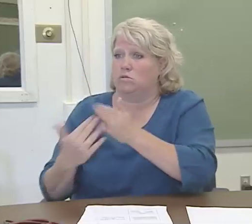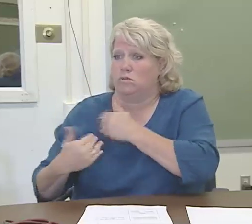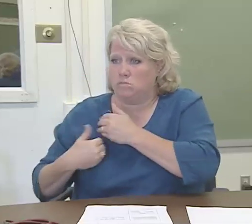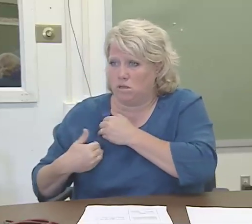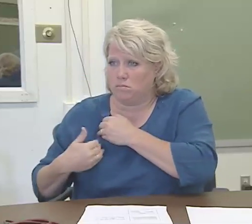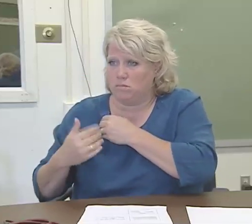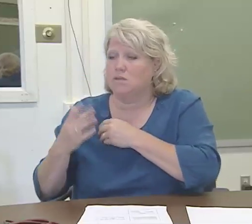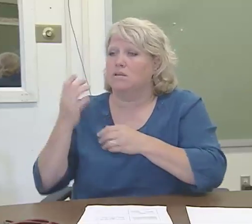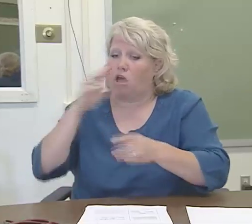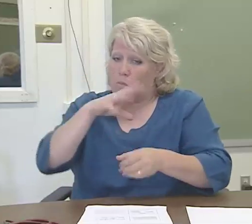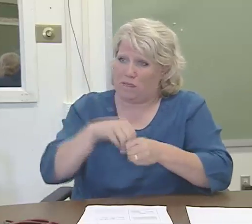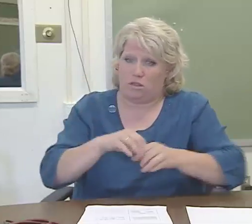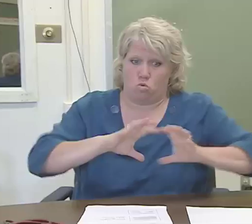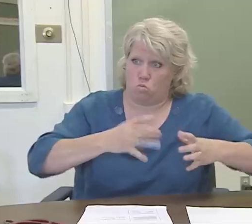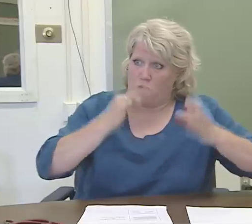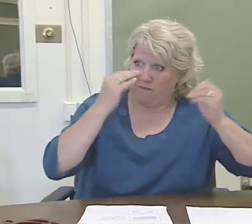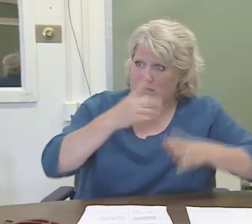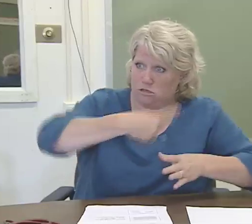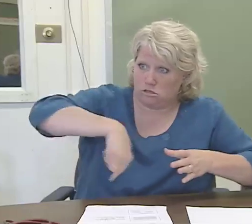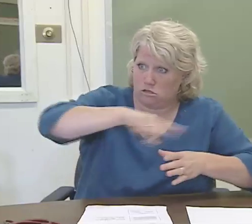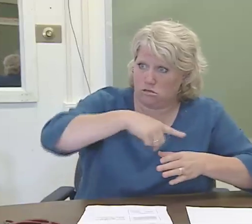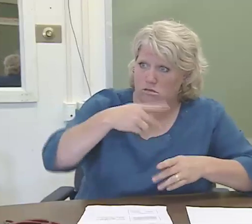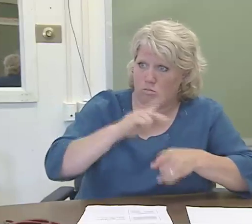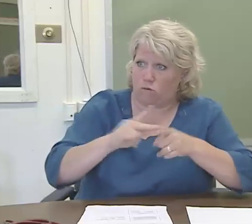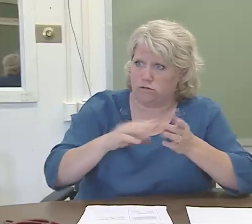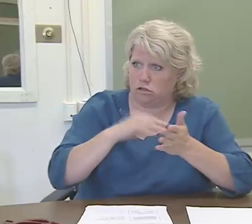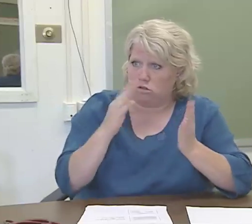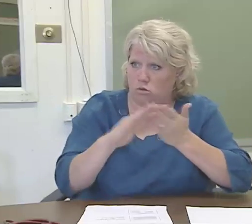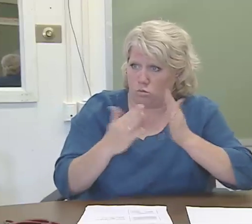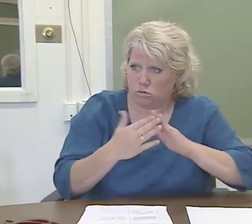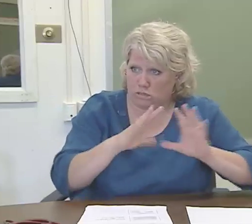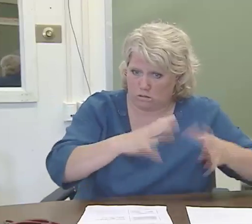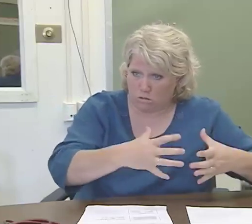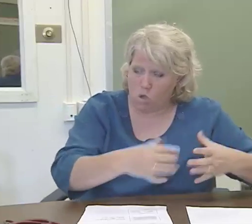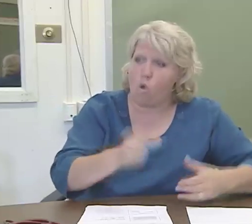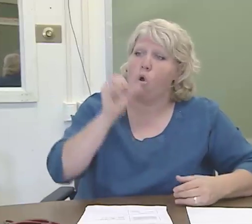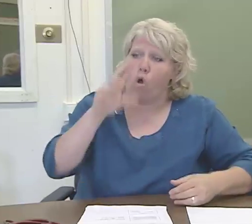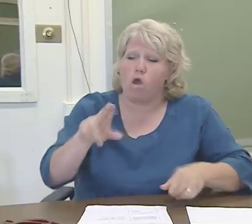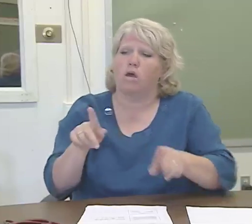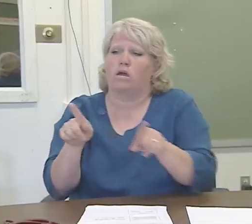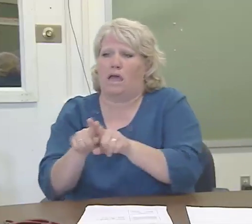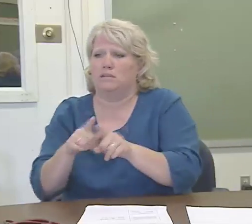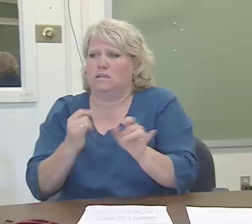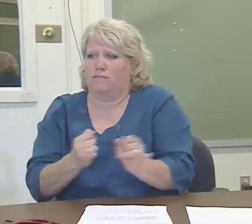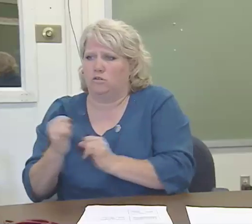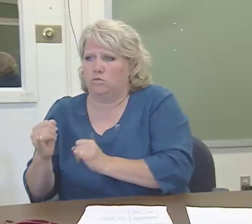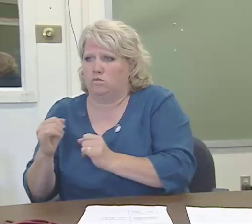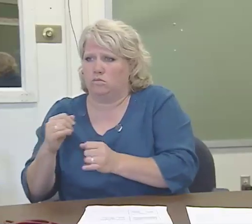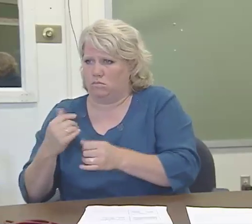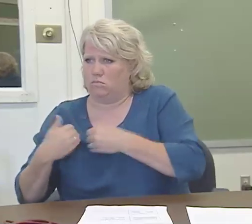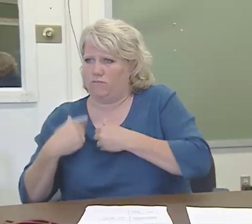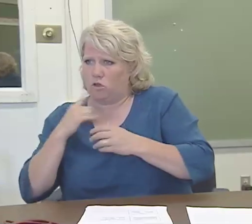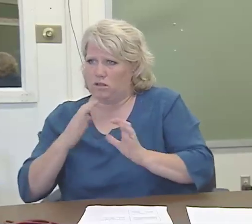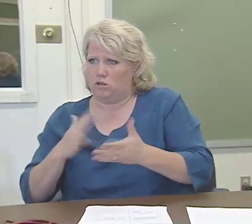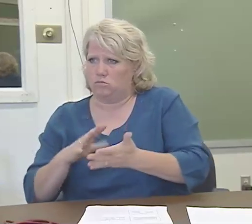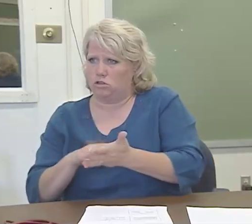careful language planning. So teachers are working carefully with their professional learning communities as well